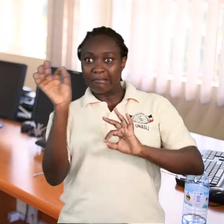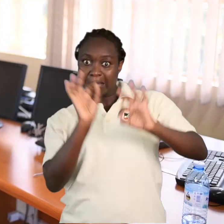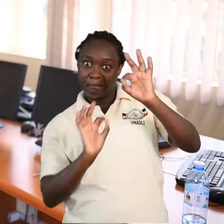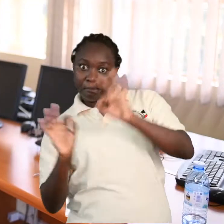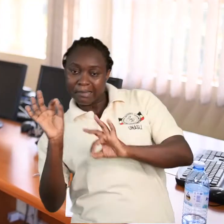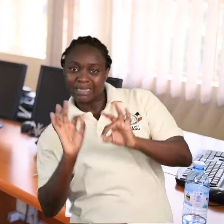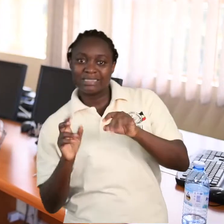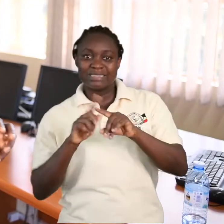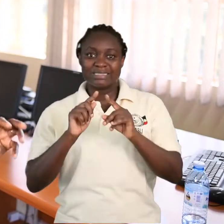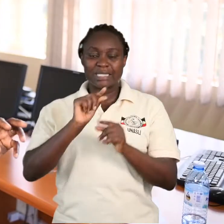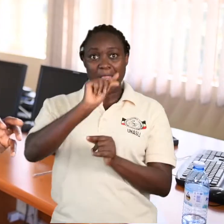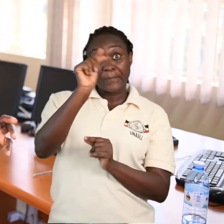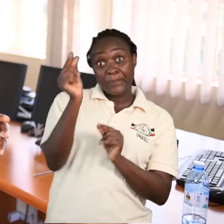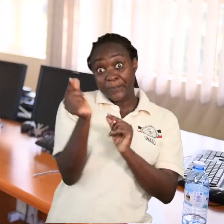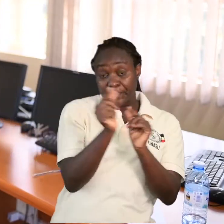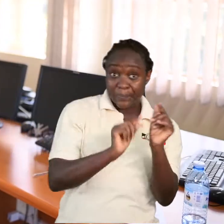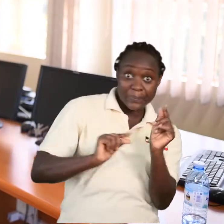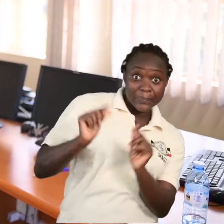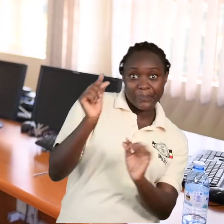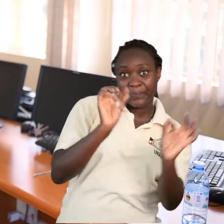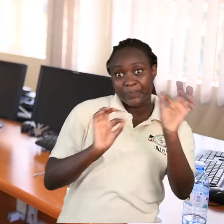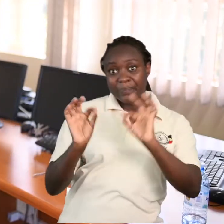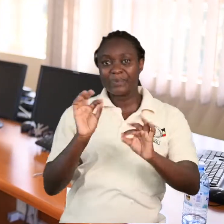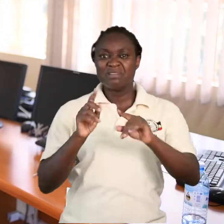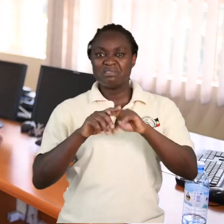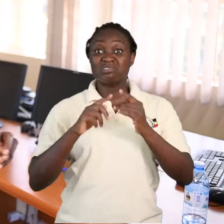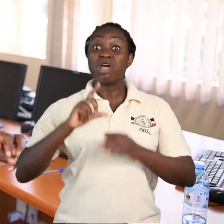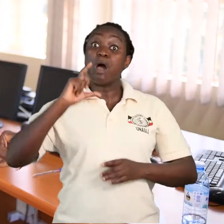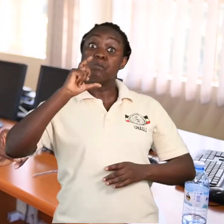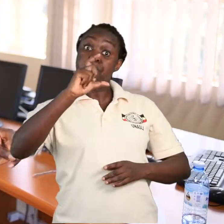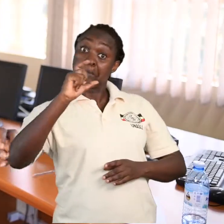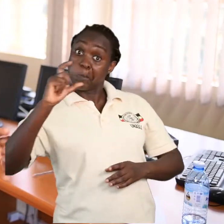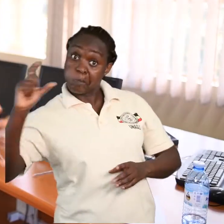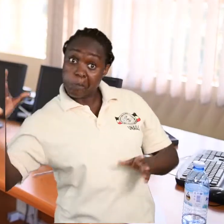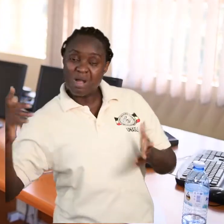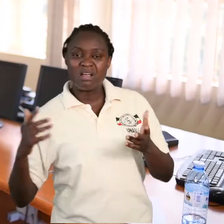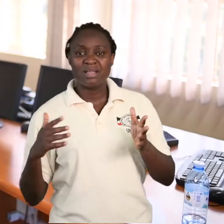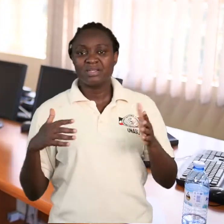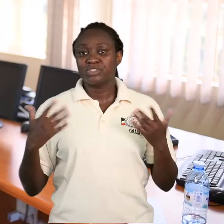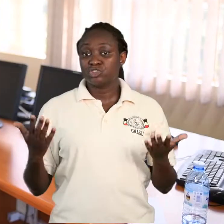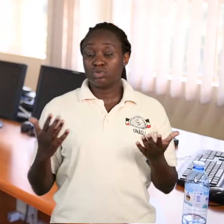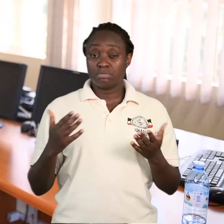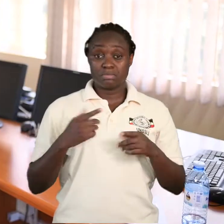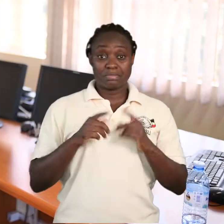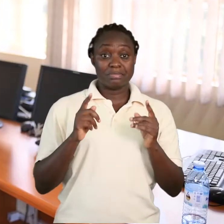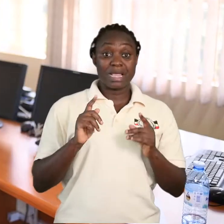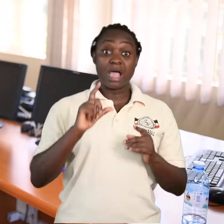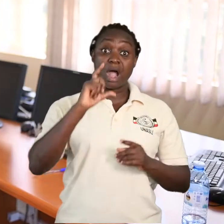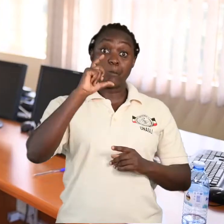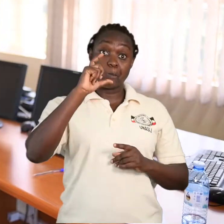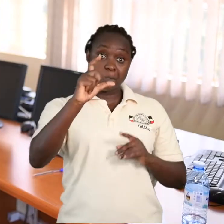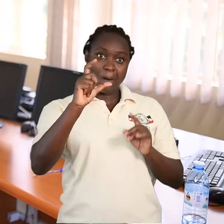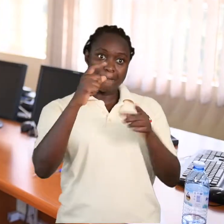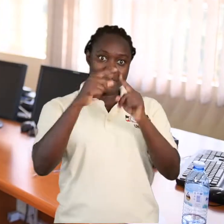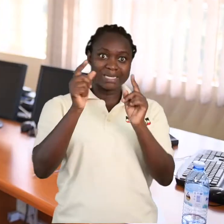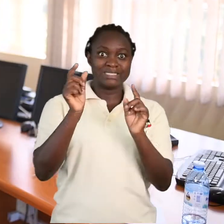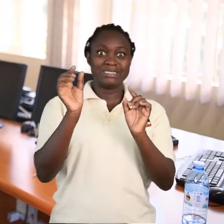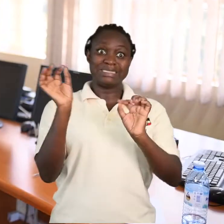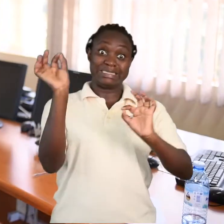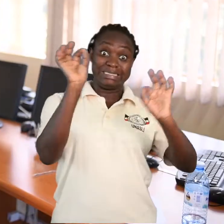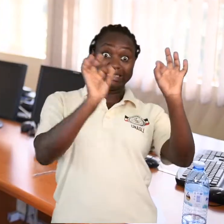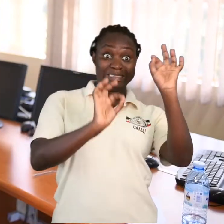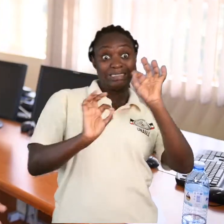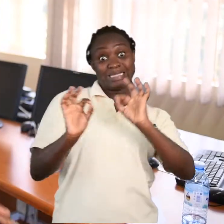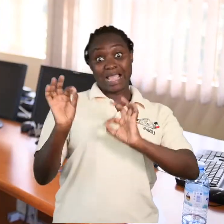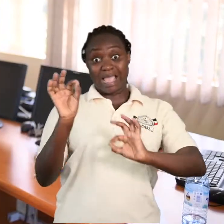some are cursive, and some are capital letters. But in the capital letters, you design the letter and you make the